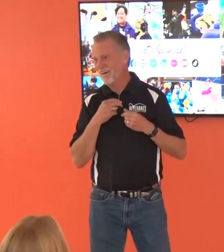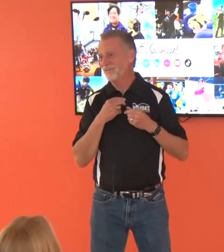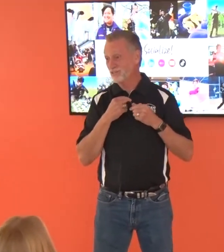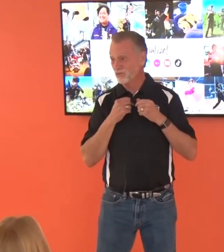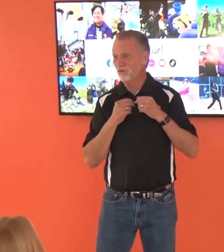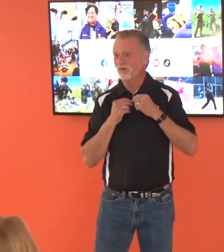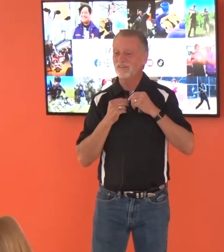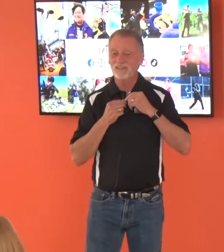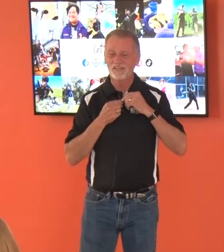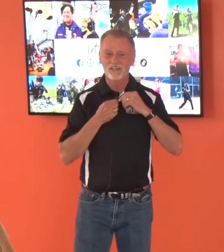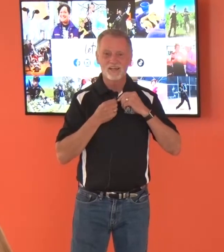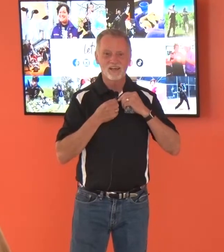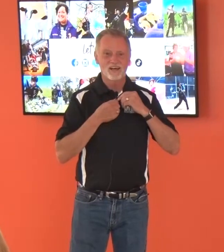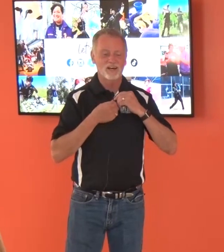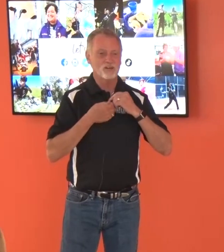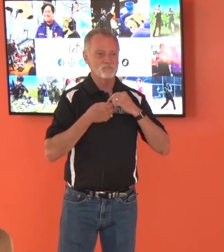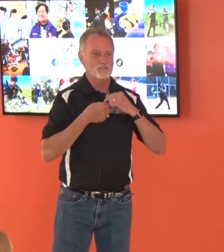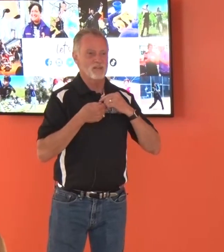That is cool.